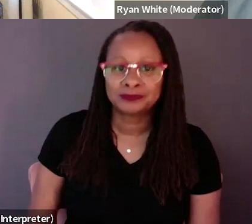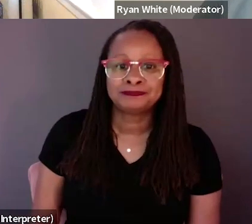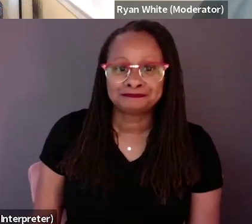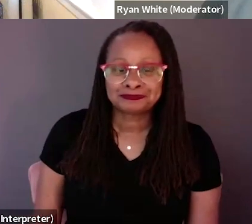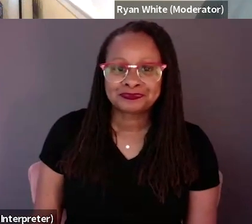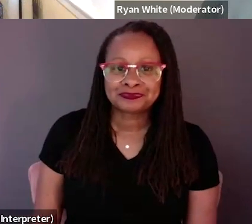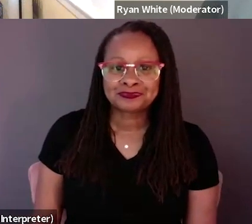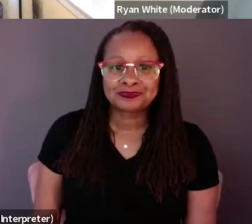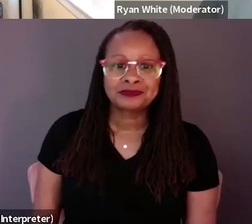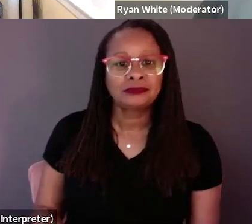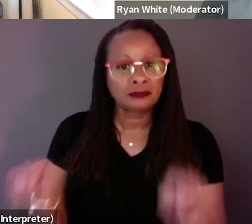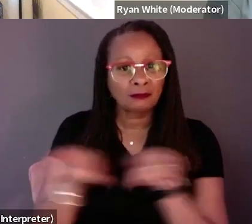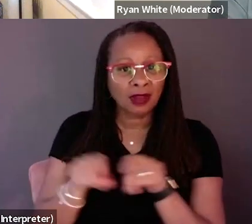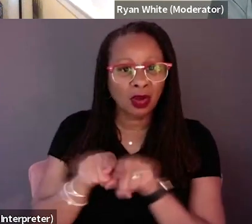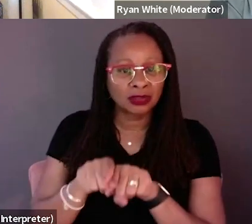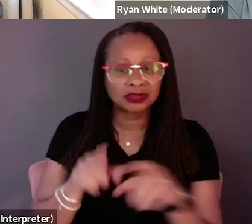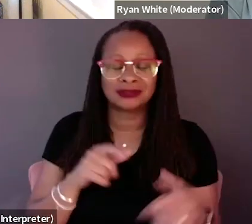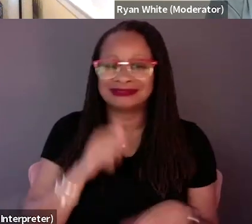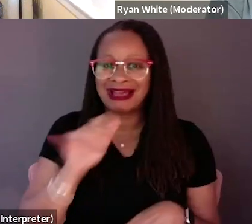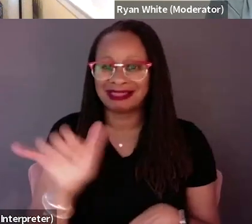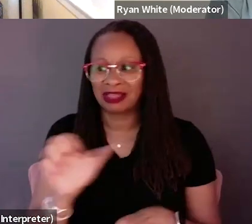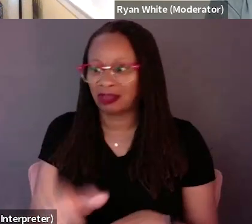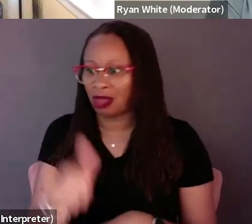so, and it also, unlike